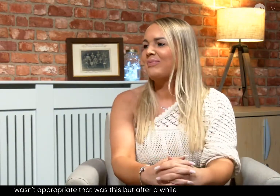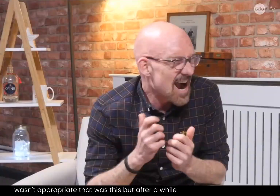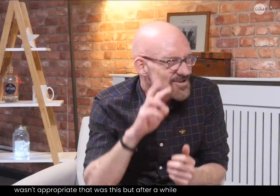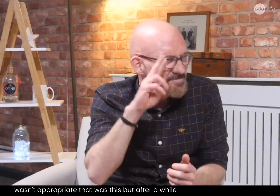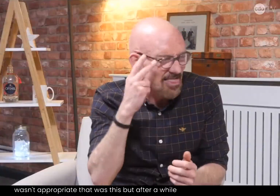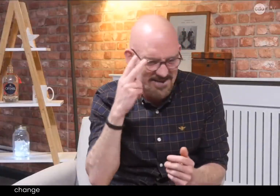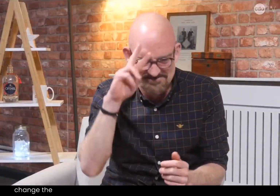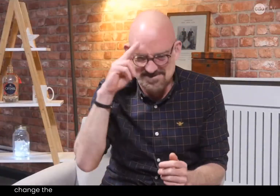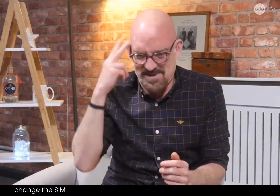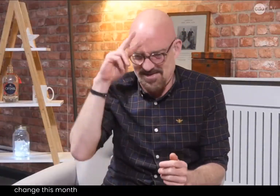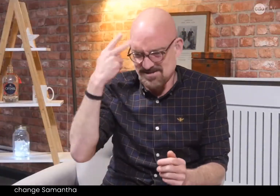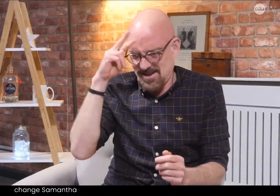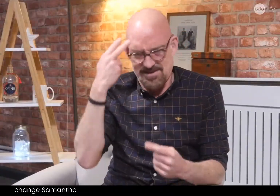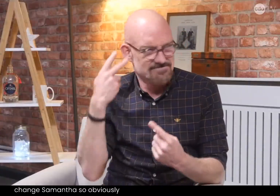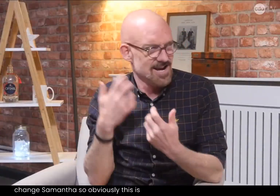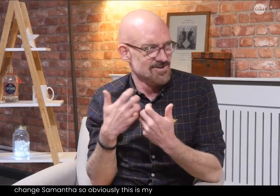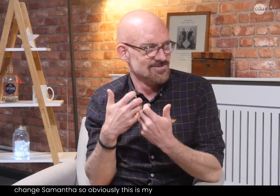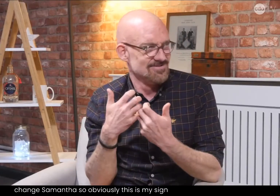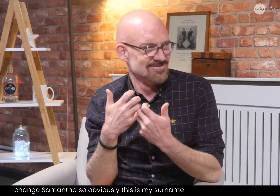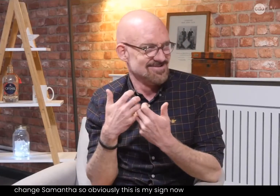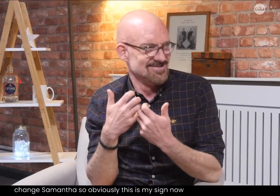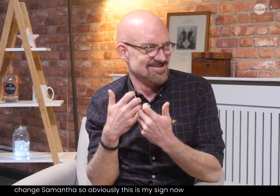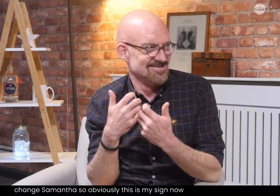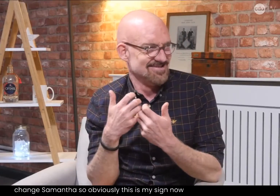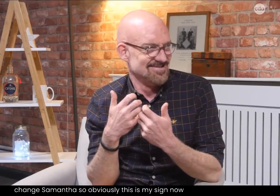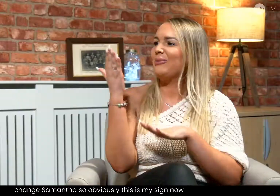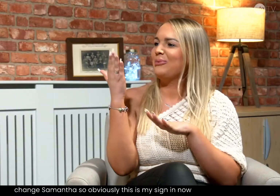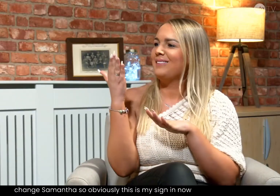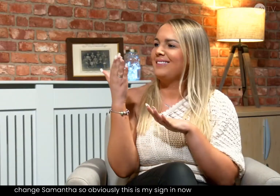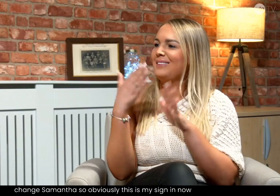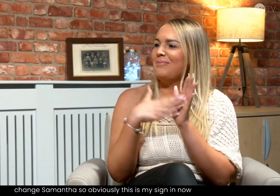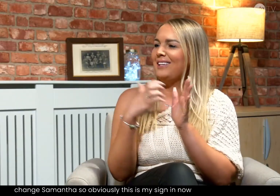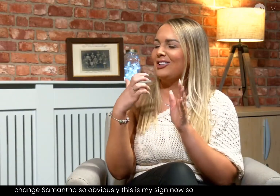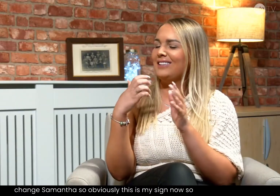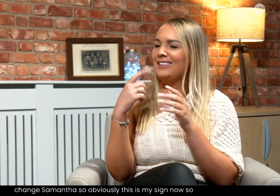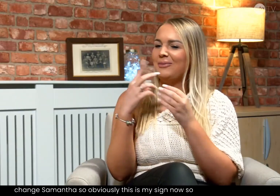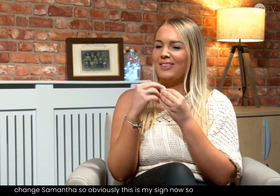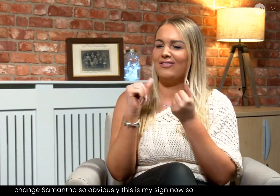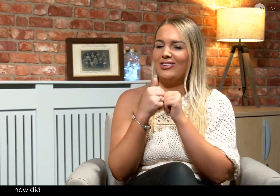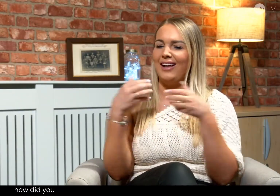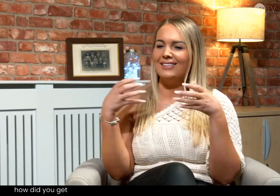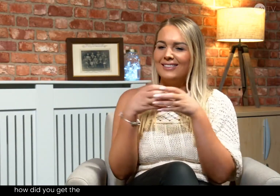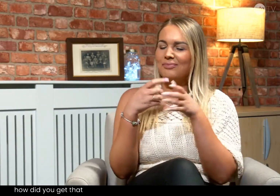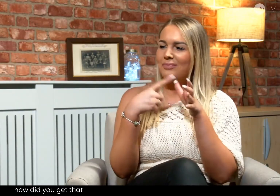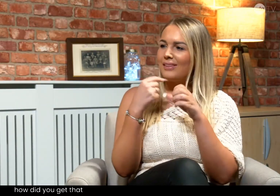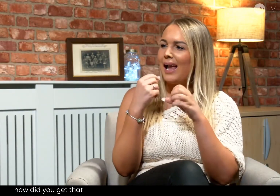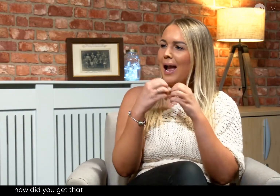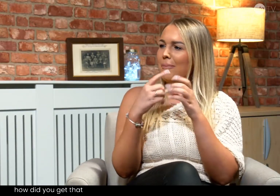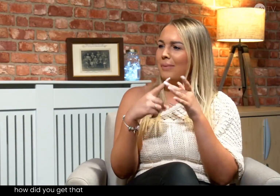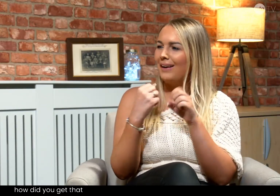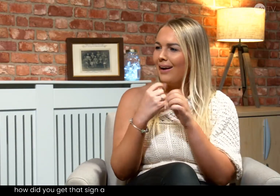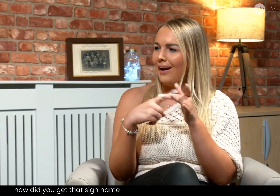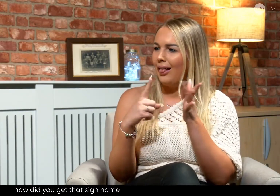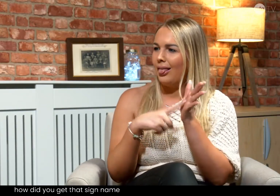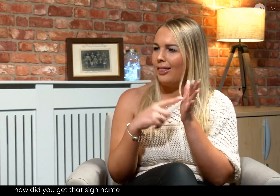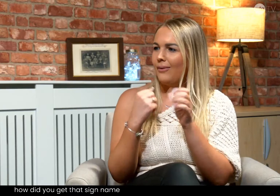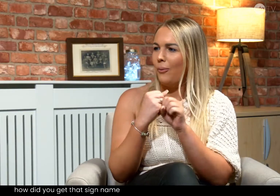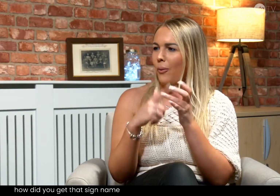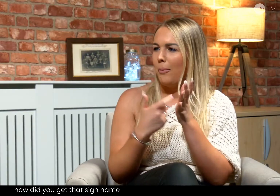obviously this is my sign name now. So Samantha, how did you get that sign name? Well,